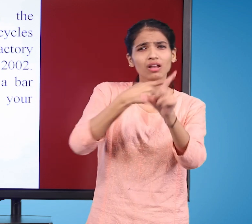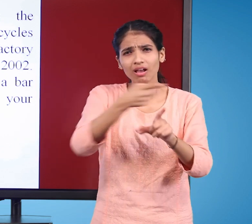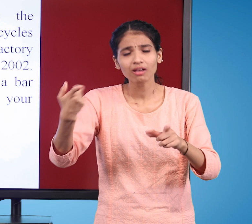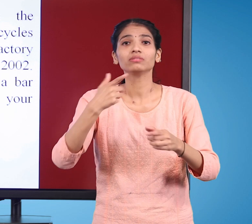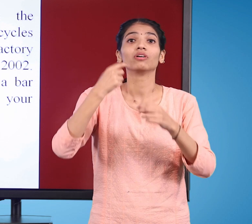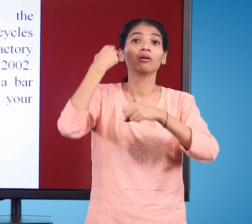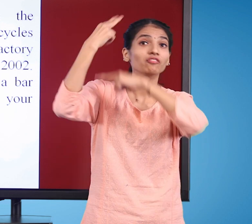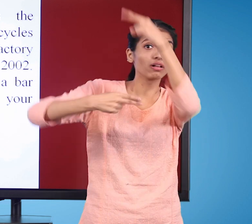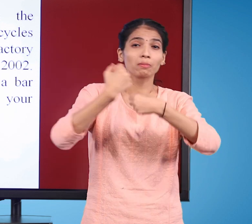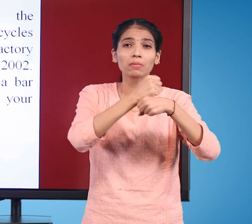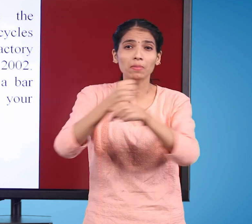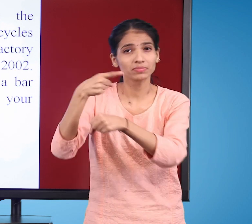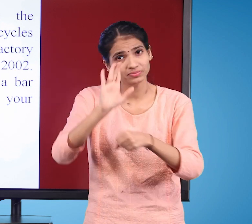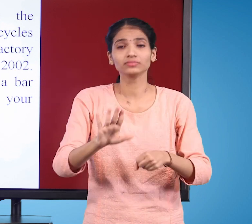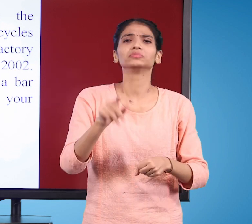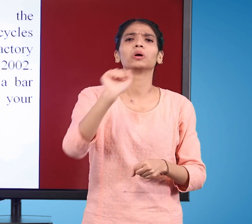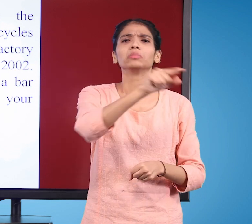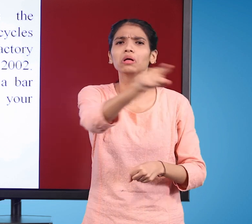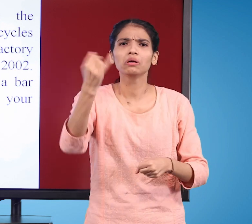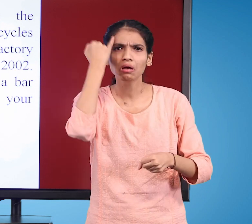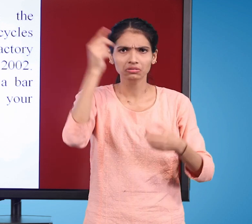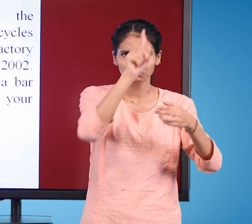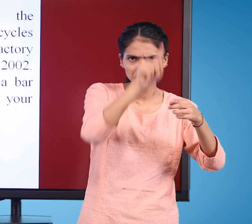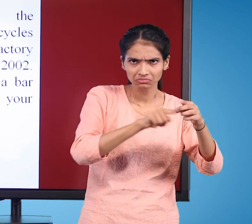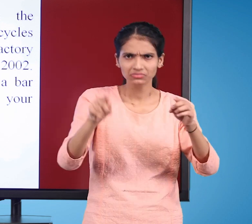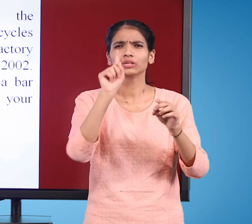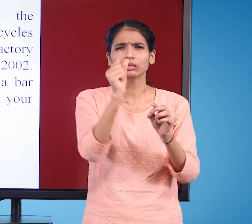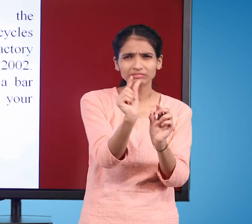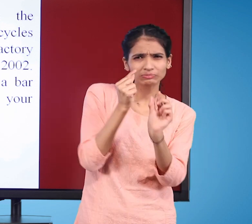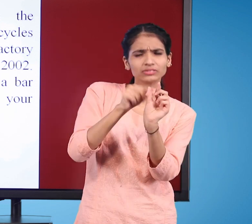Illustrate this data using a bar graph. Choose a scale of your choice.